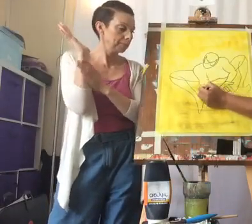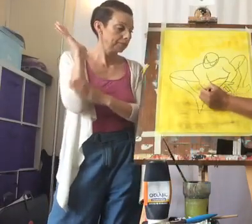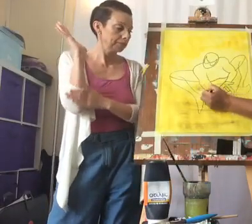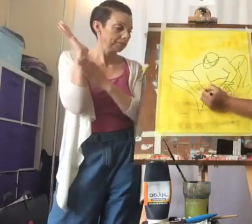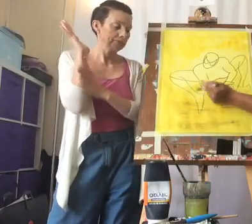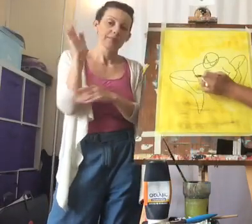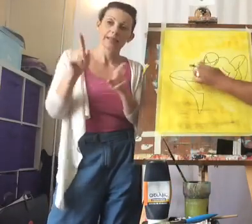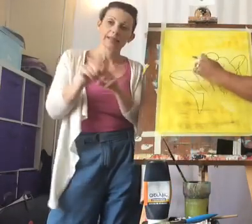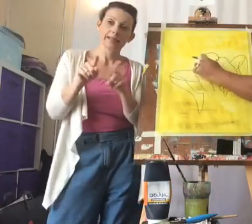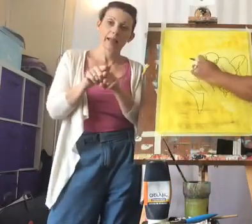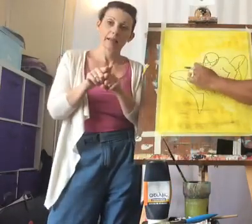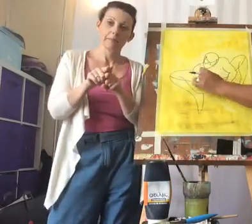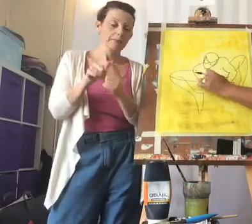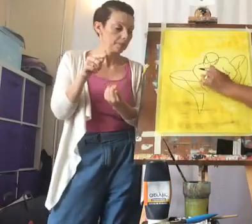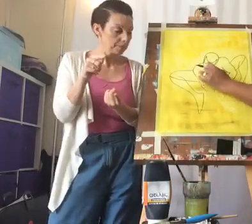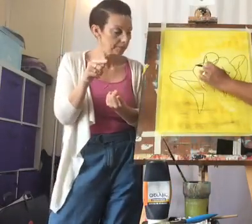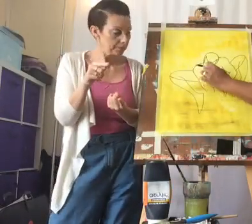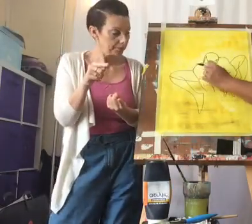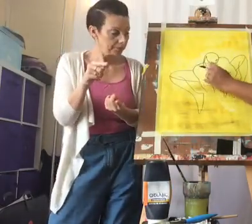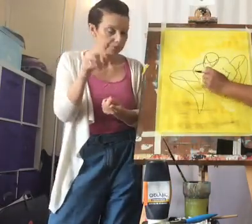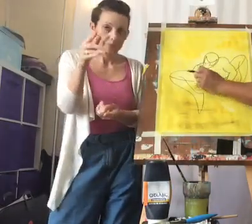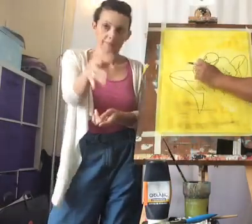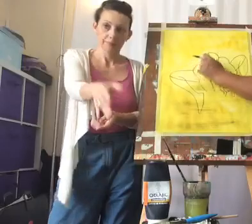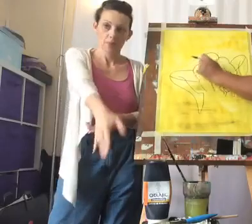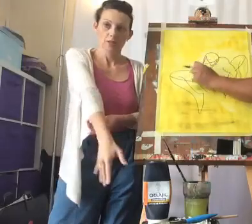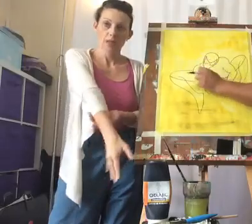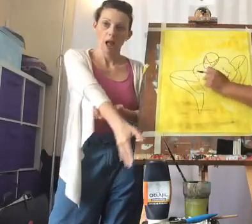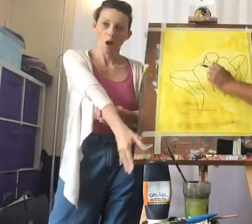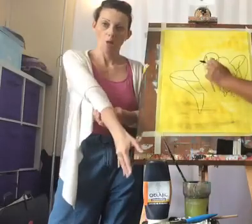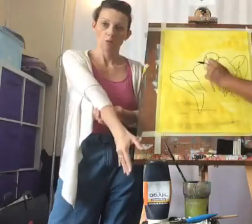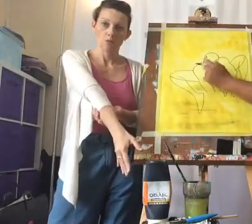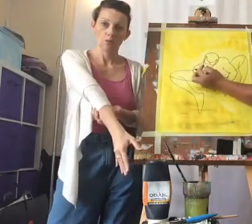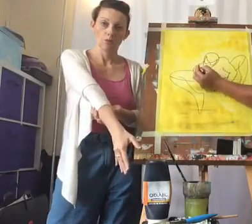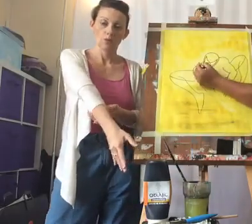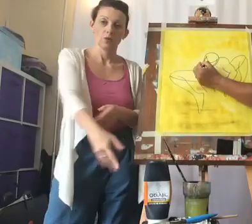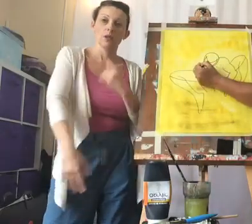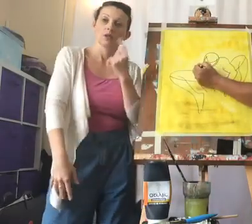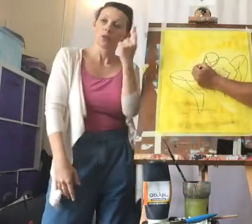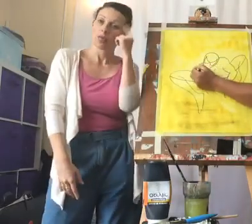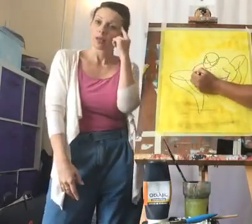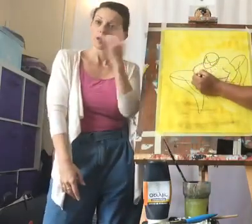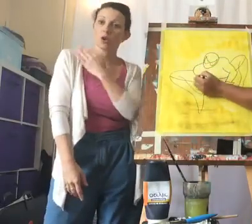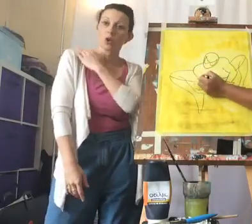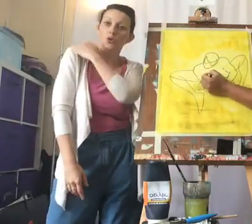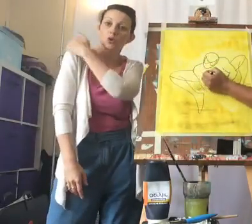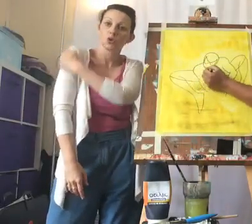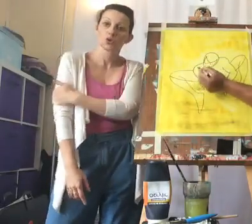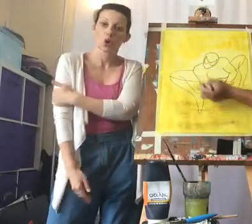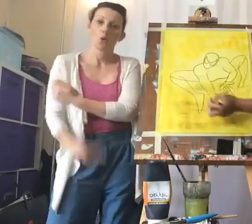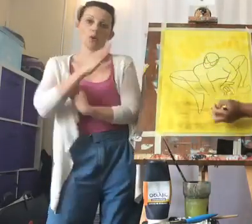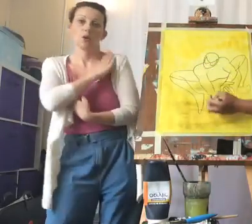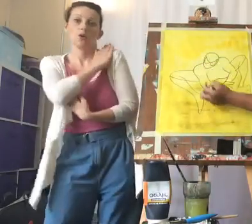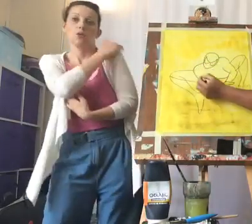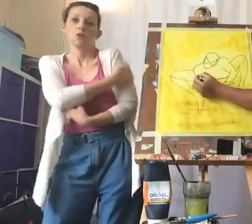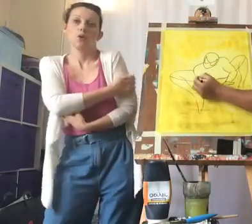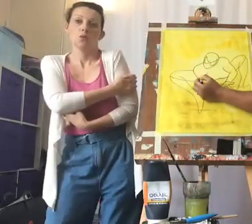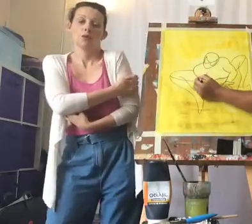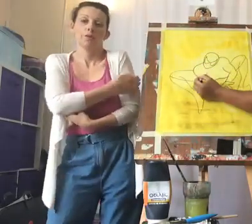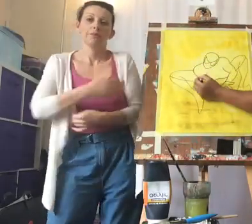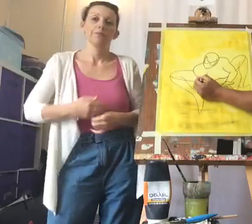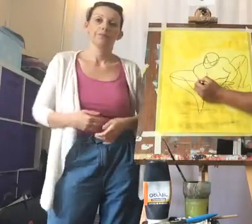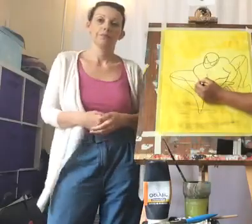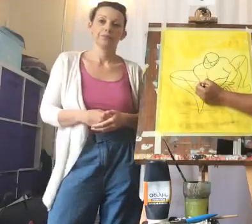So it's the same. If you work in sections, you've got elbow, shoulder. If you think of a big ball in here,